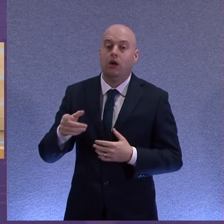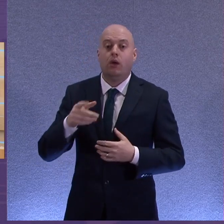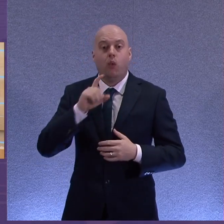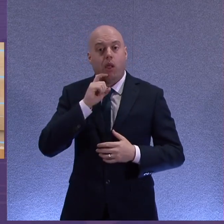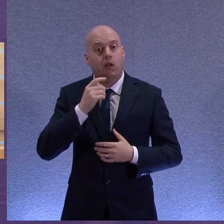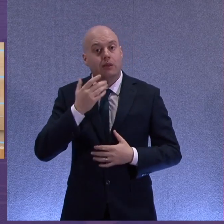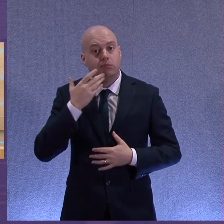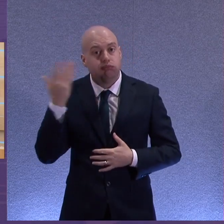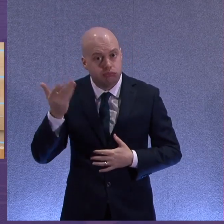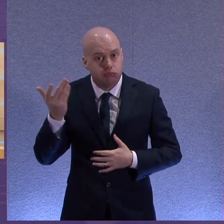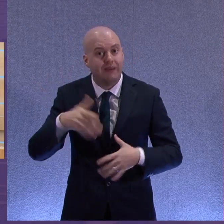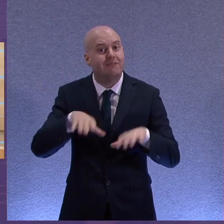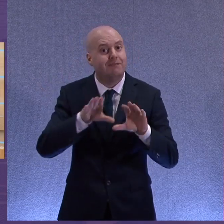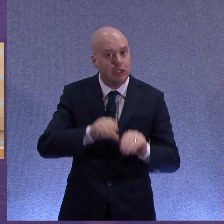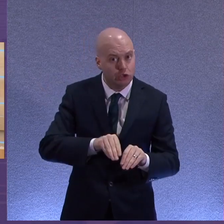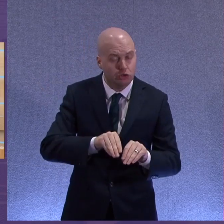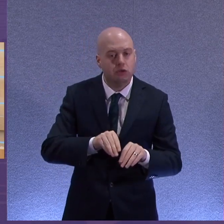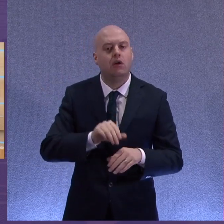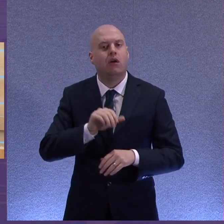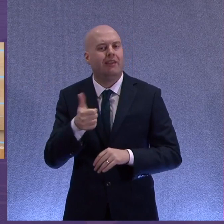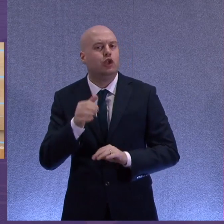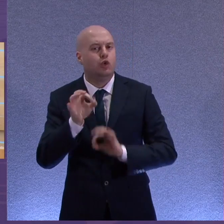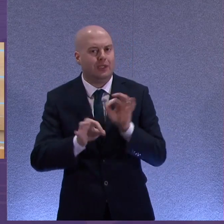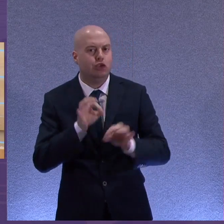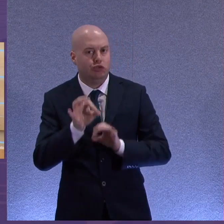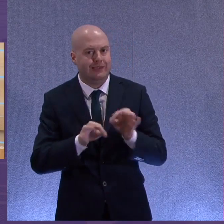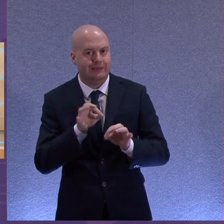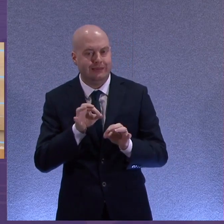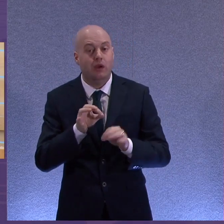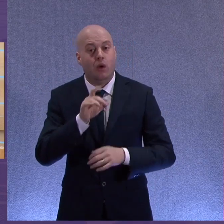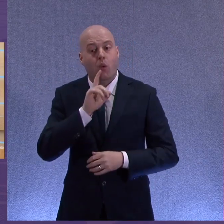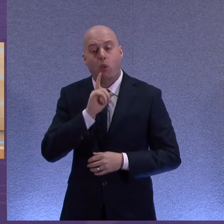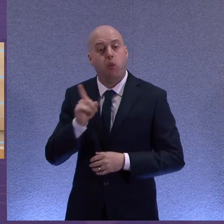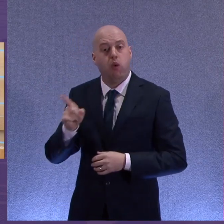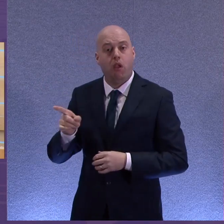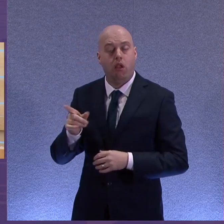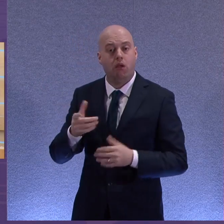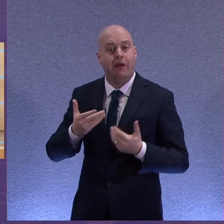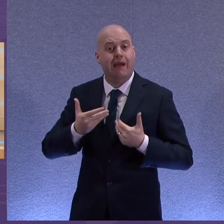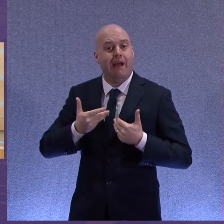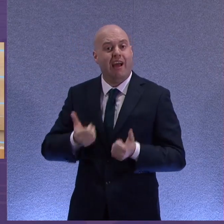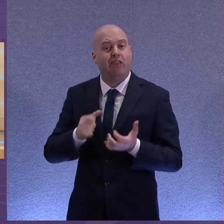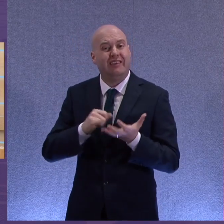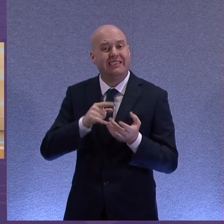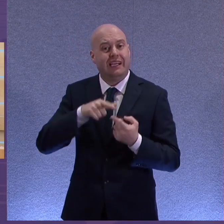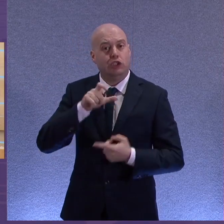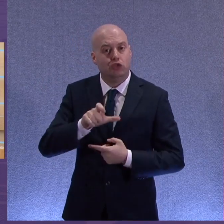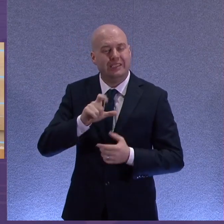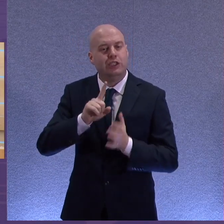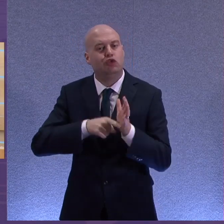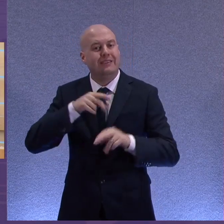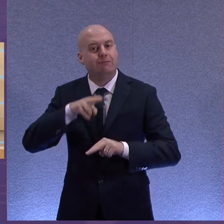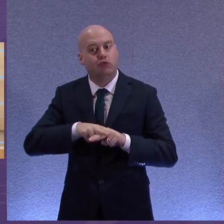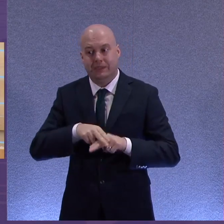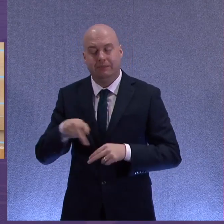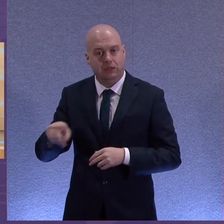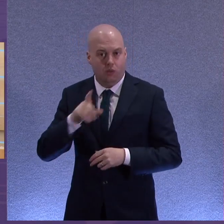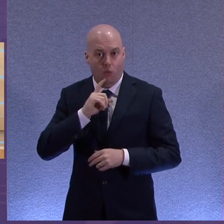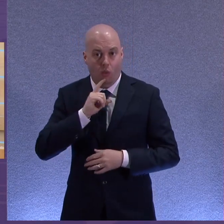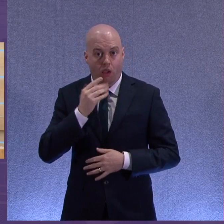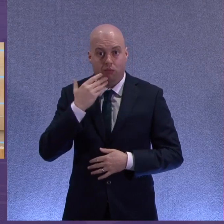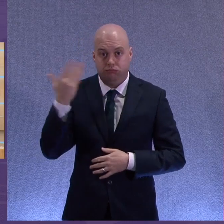by a statement from the Cabinet Secretary for Health, Jean Freeman, and then the First Minister and the Cabinet will take questions on